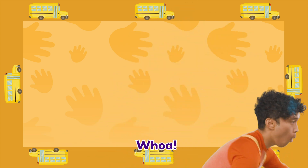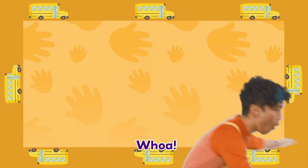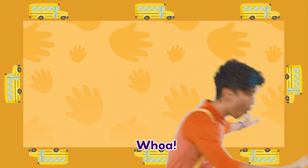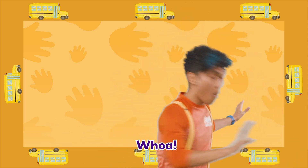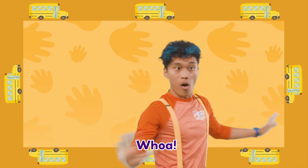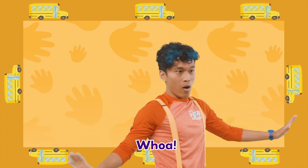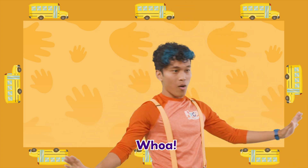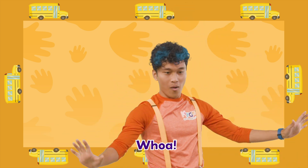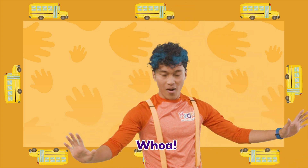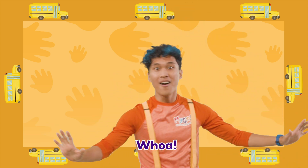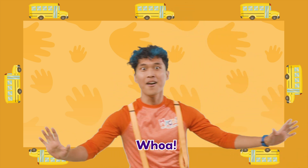Whoa!